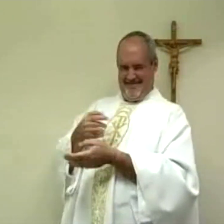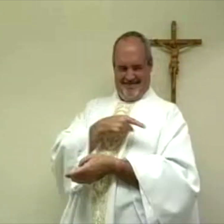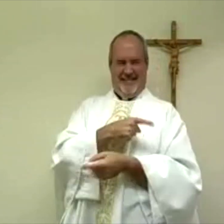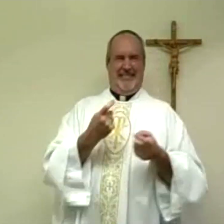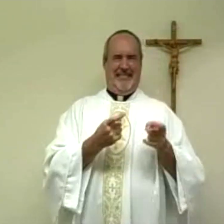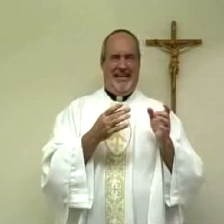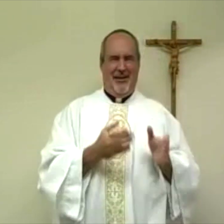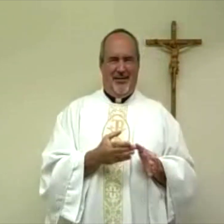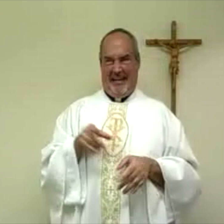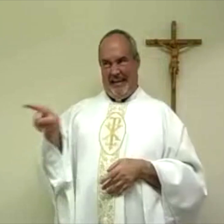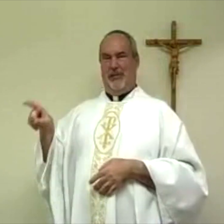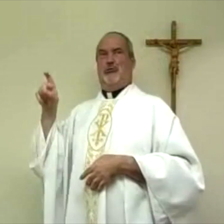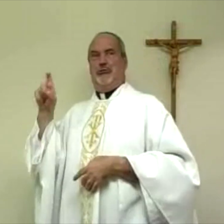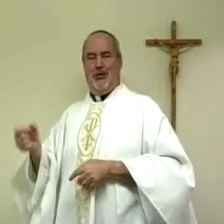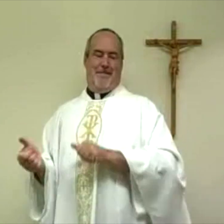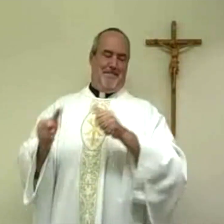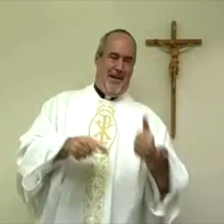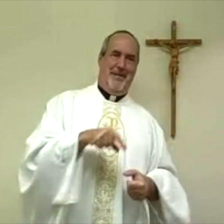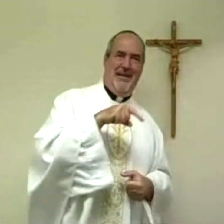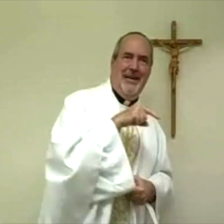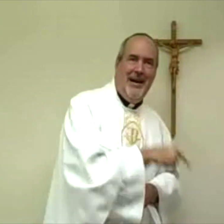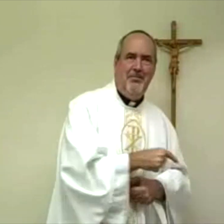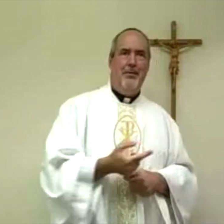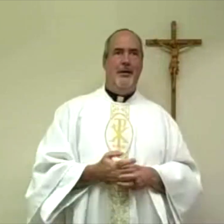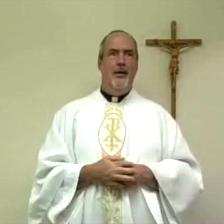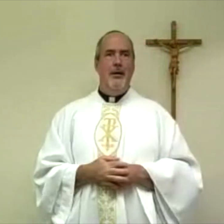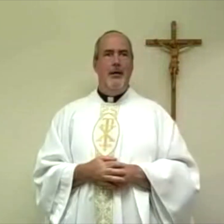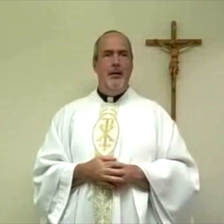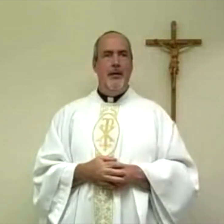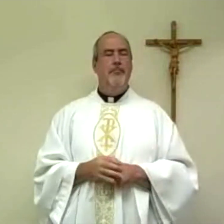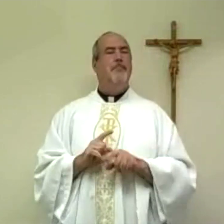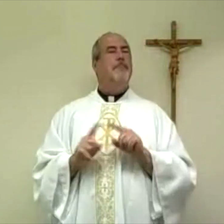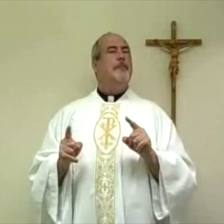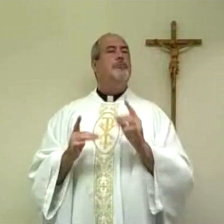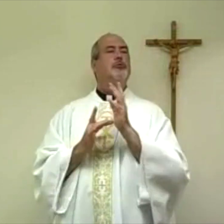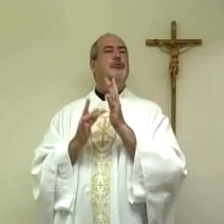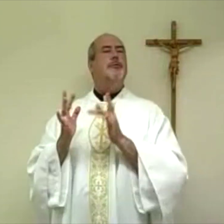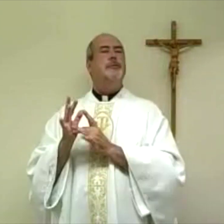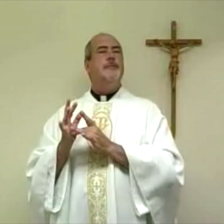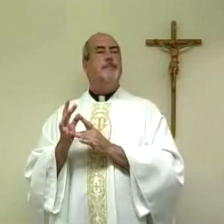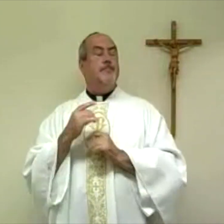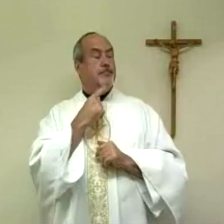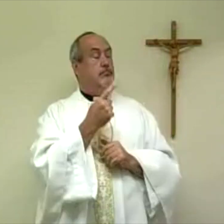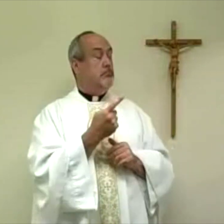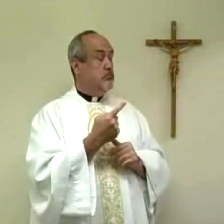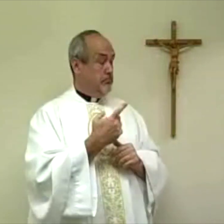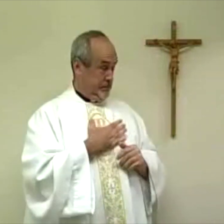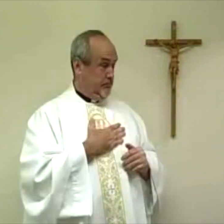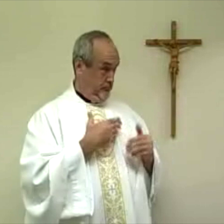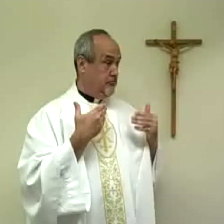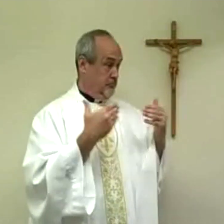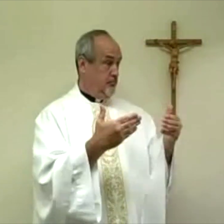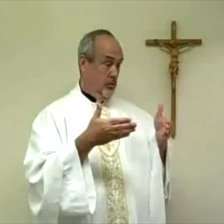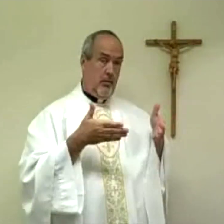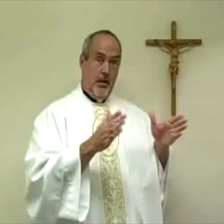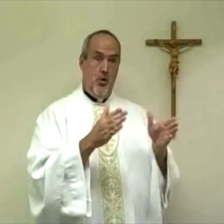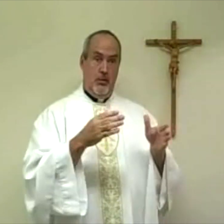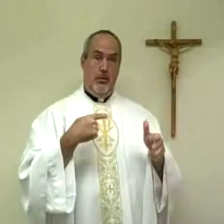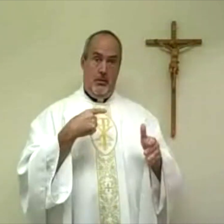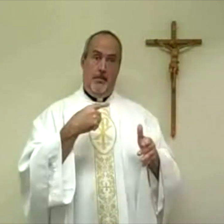person, being the Son of God, and John was a sinner, so he thought Jesus should baptize him. But Jesus told him,